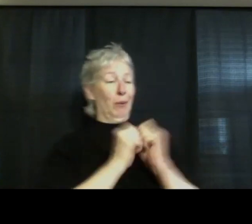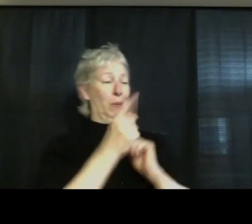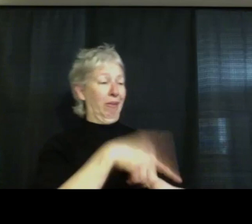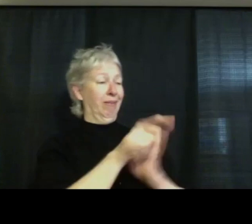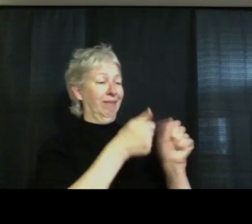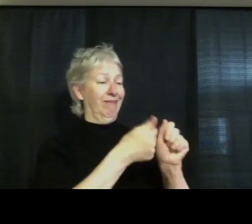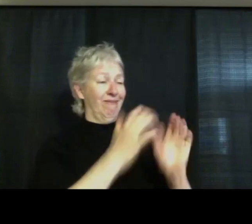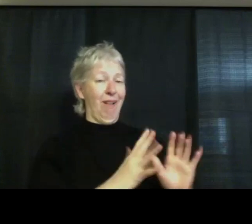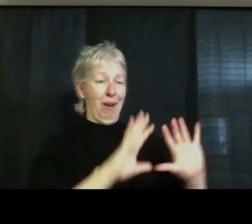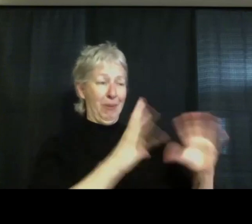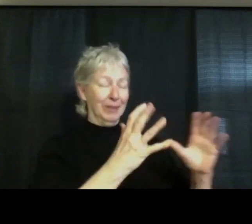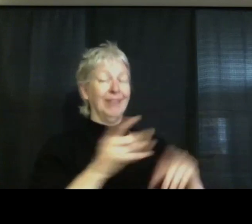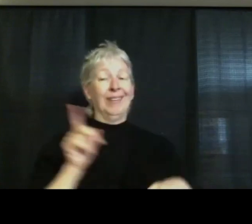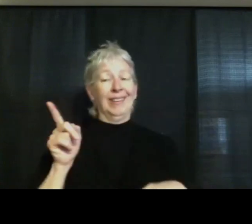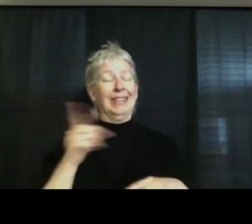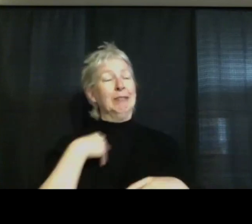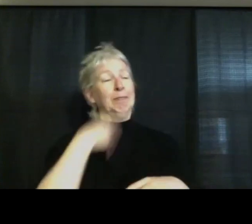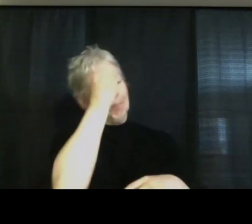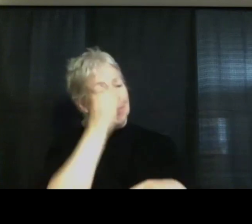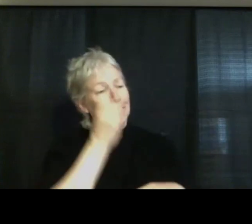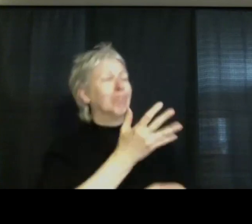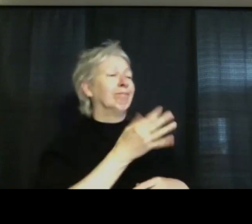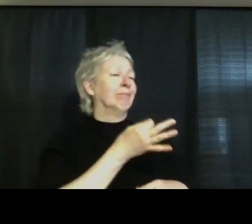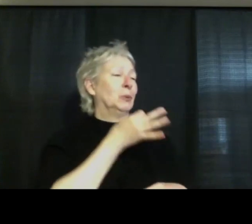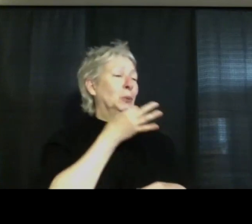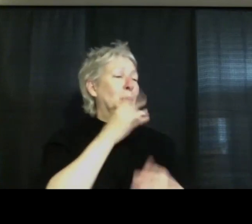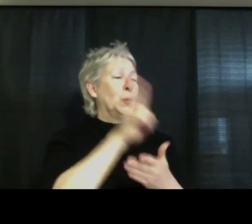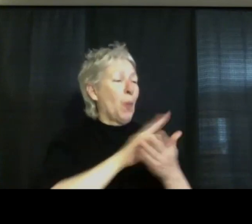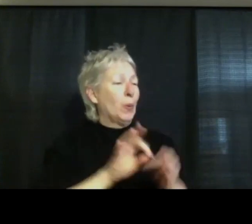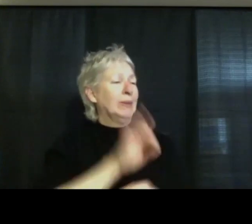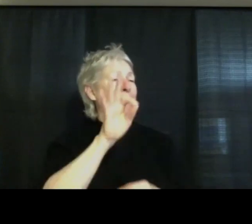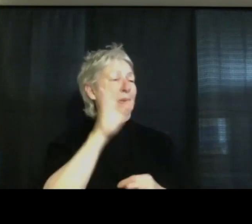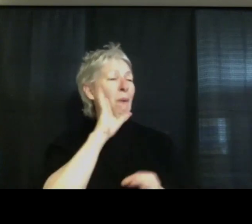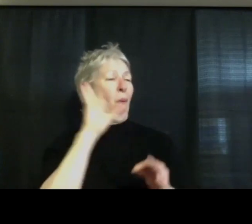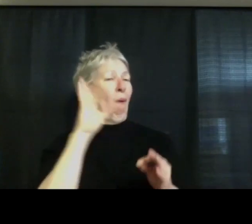Christ promises that they will receive the power of the Holy Spirit.